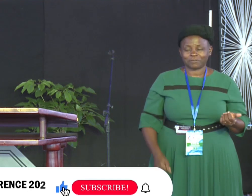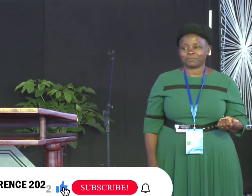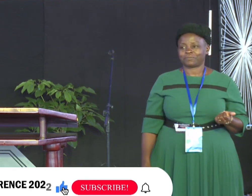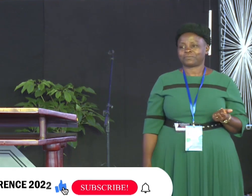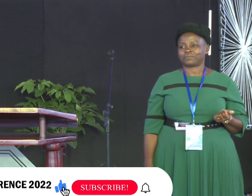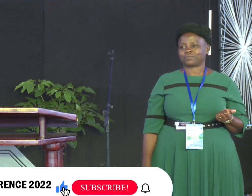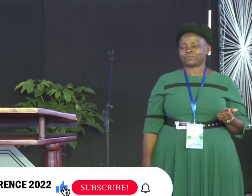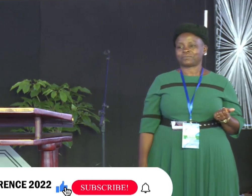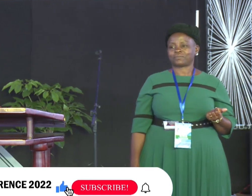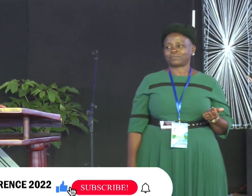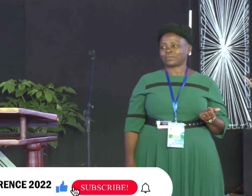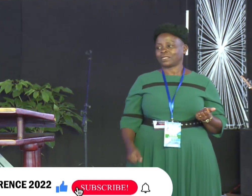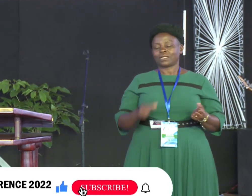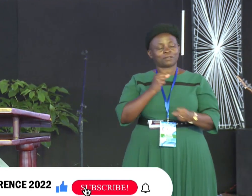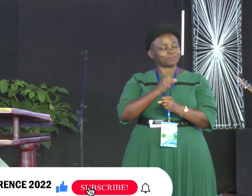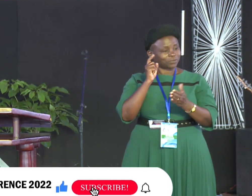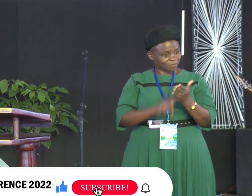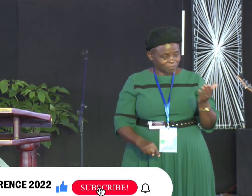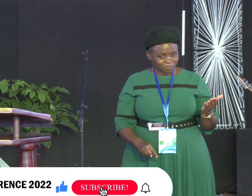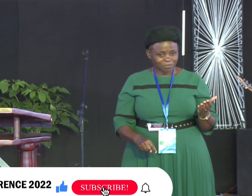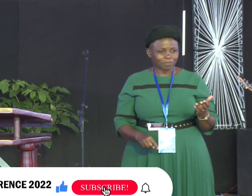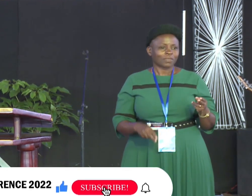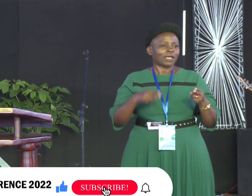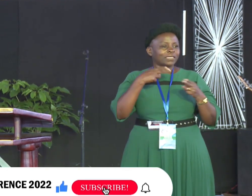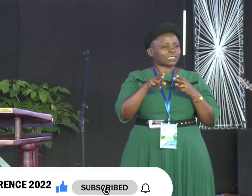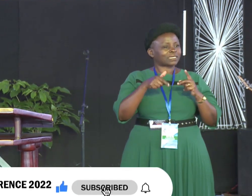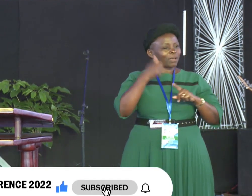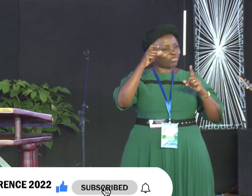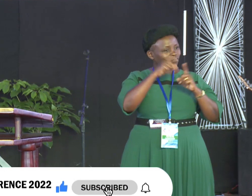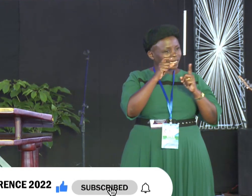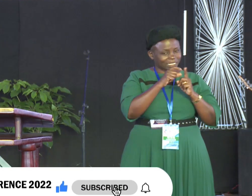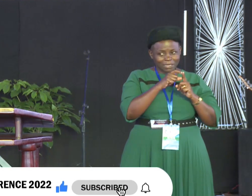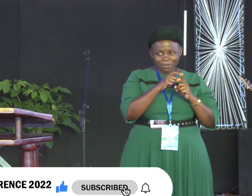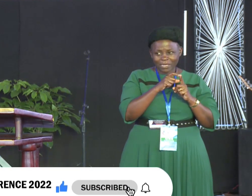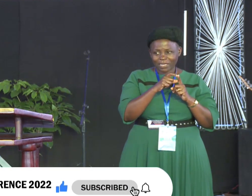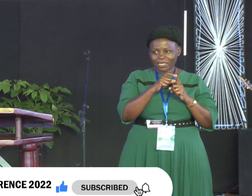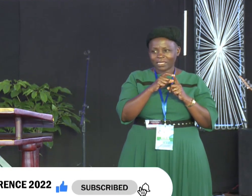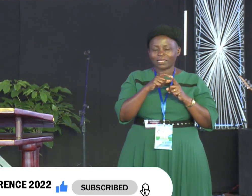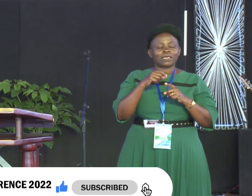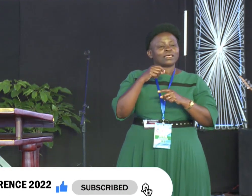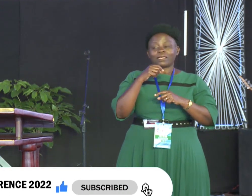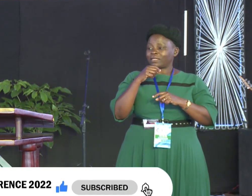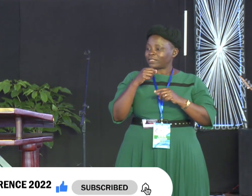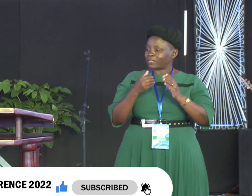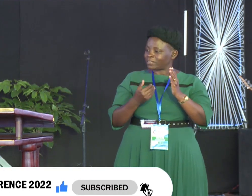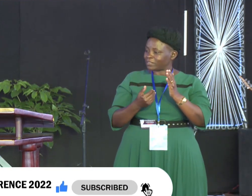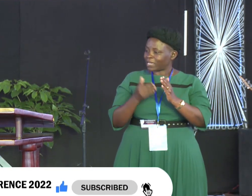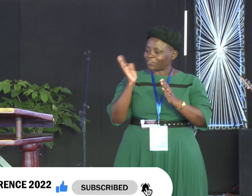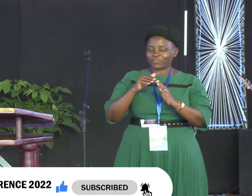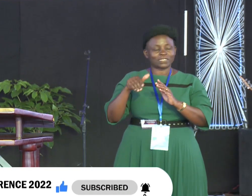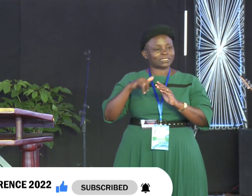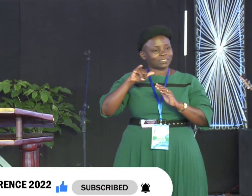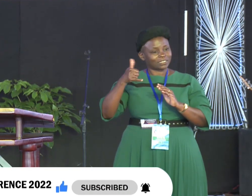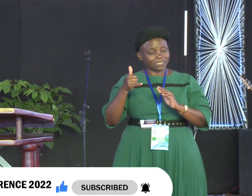the specs to read. Kati chenkola. So what I do, I start in December and then finish in the